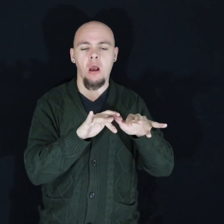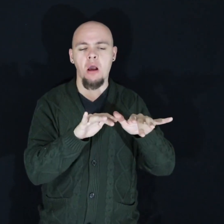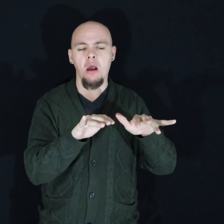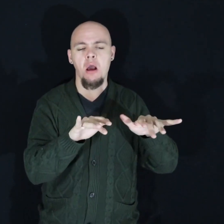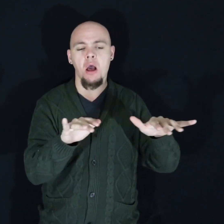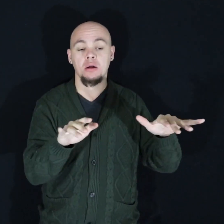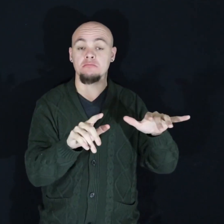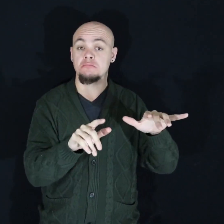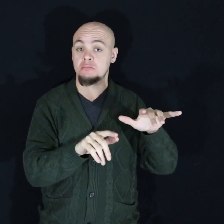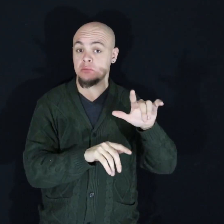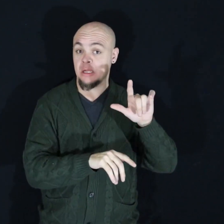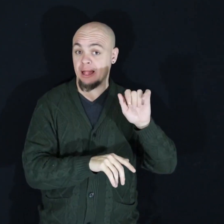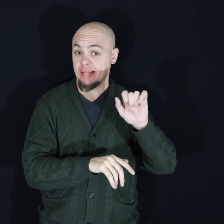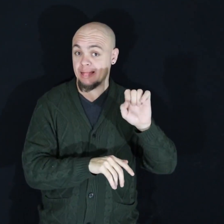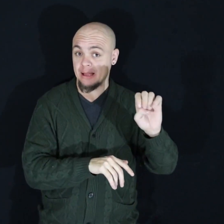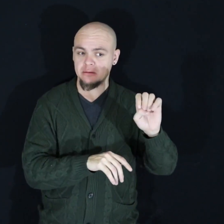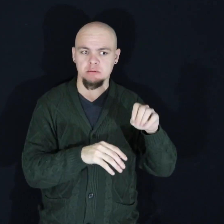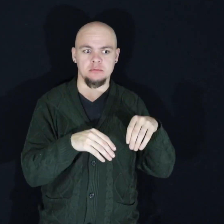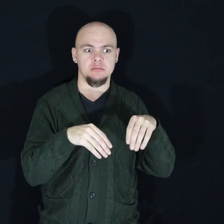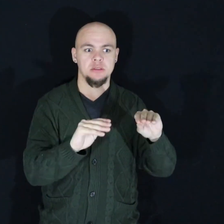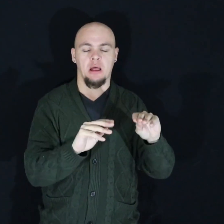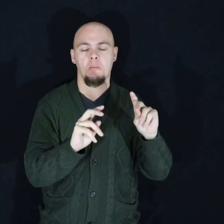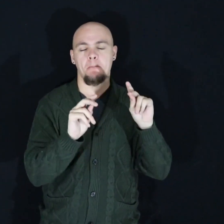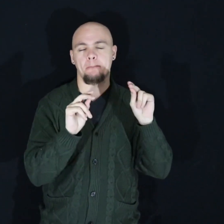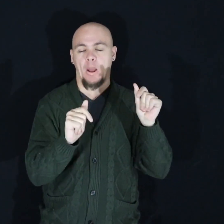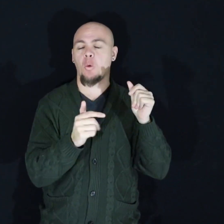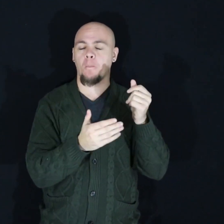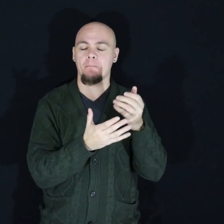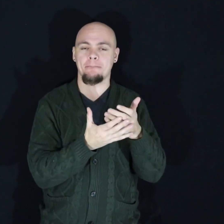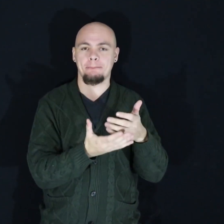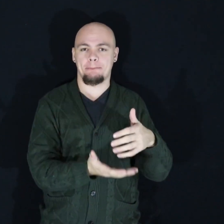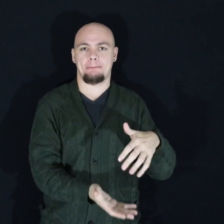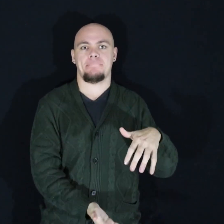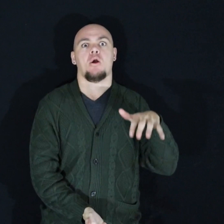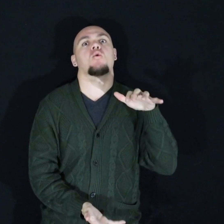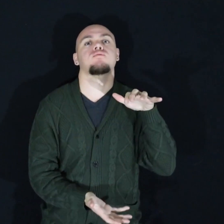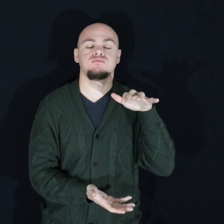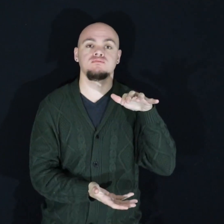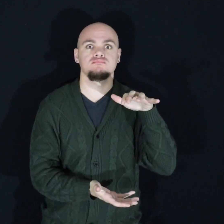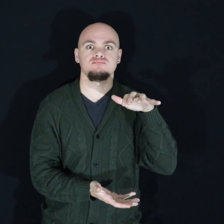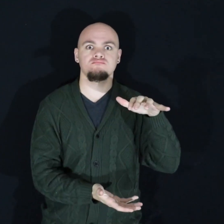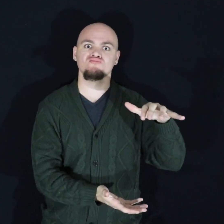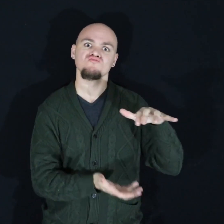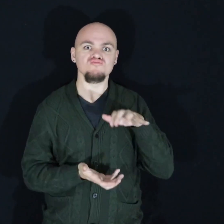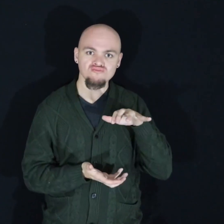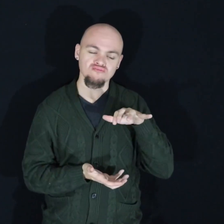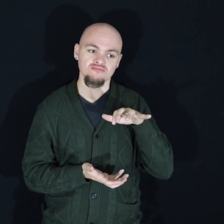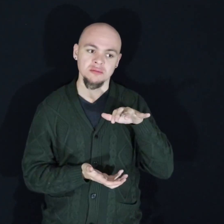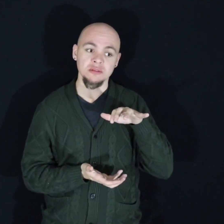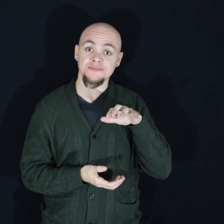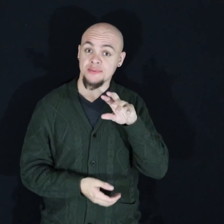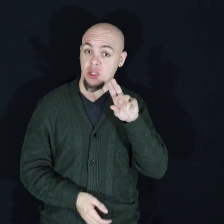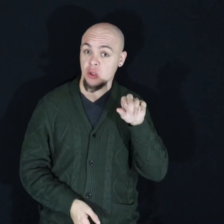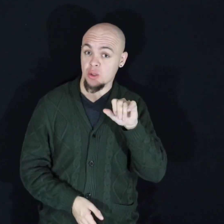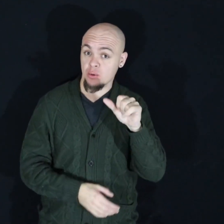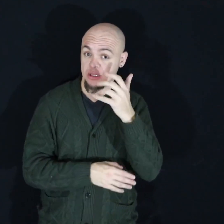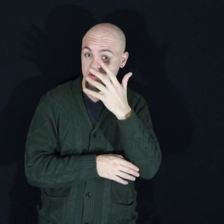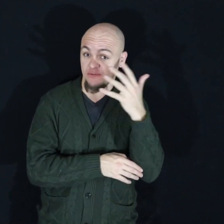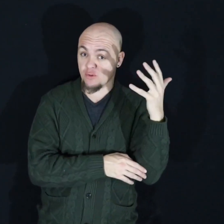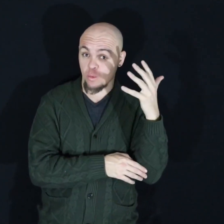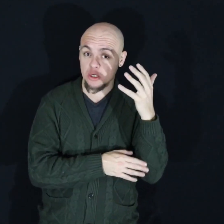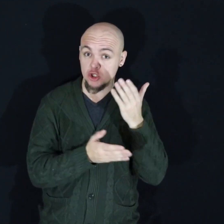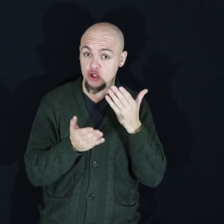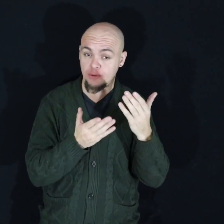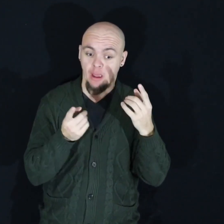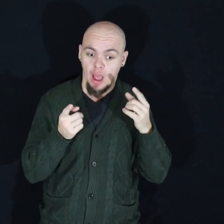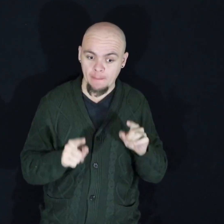leased up, they sell it for a ton of money, and they make a bundle. With a U.S. Forest Service project, what's